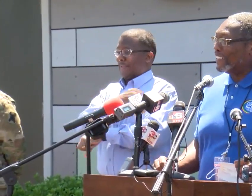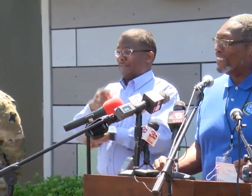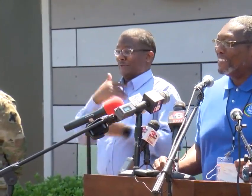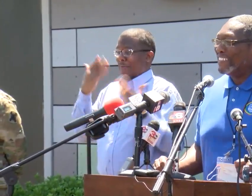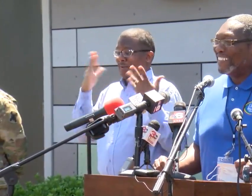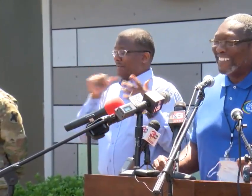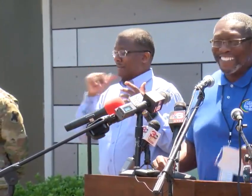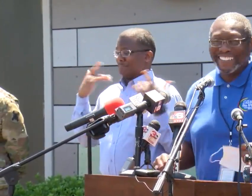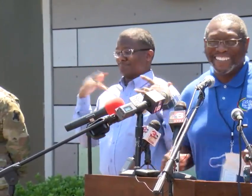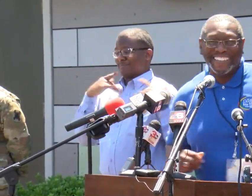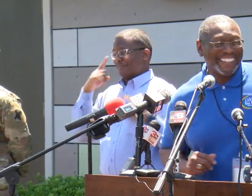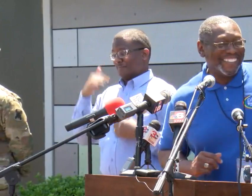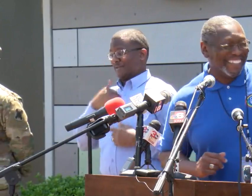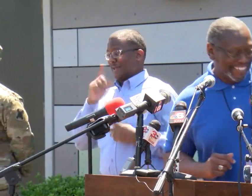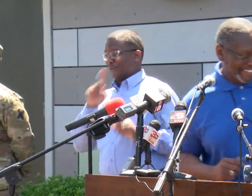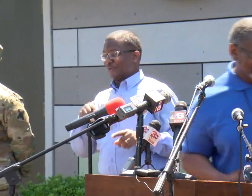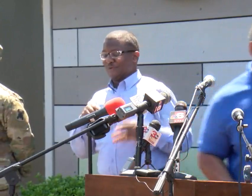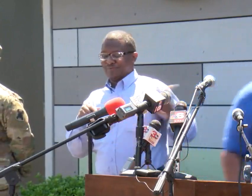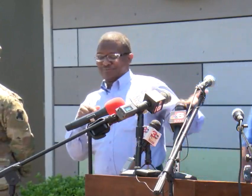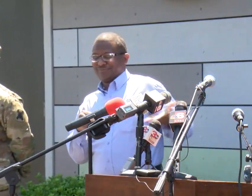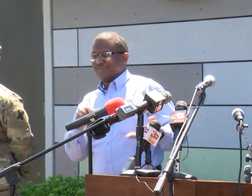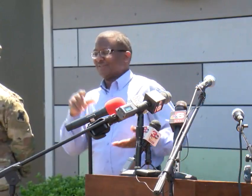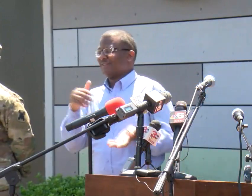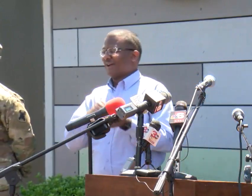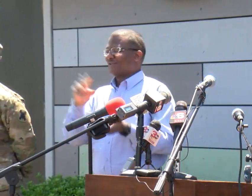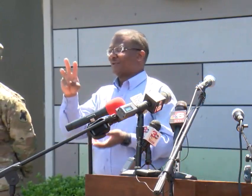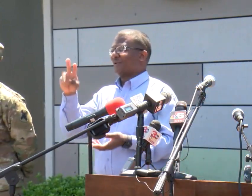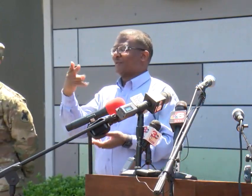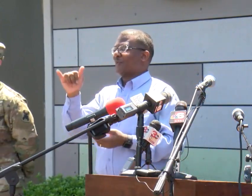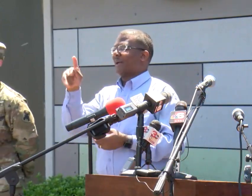lane on that. Thank you.